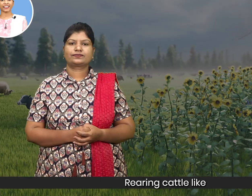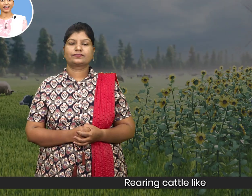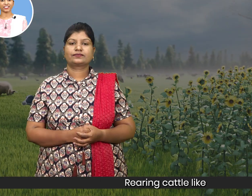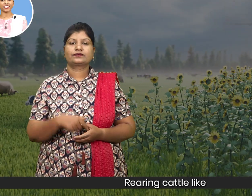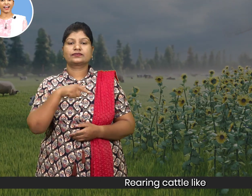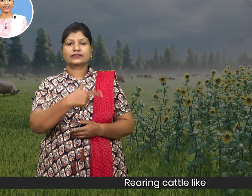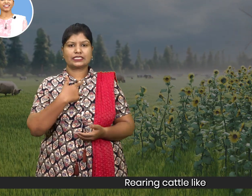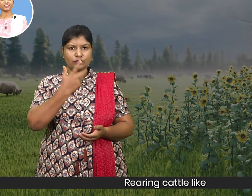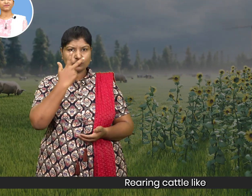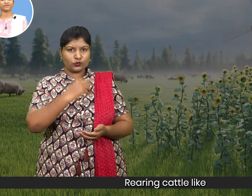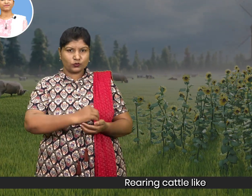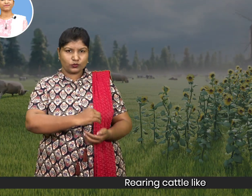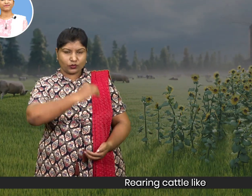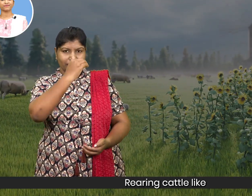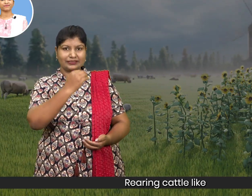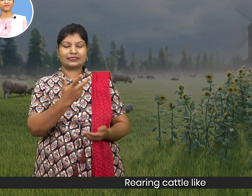Rearing cattle like